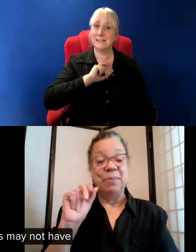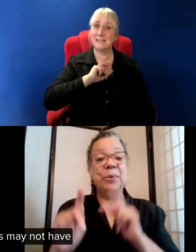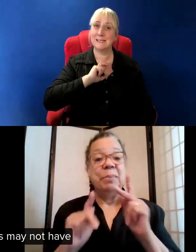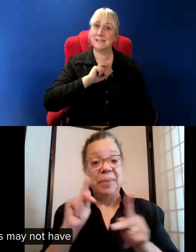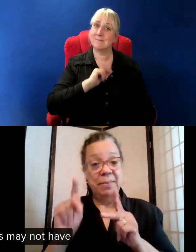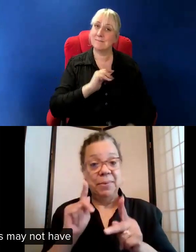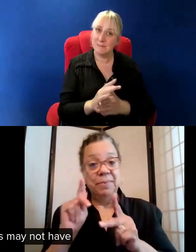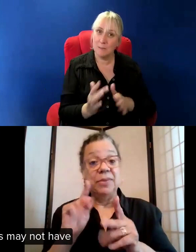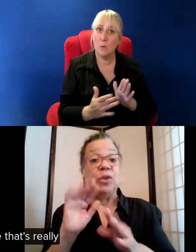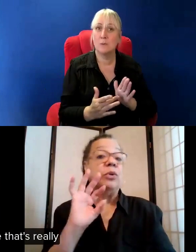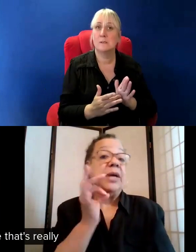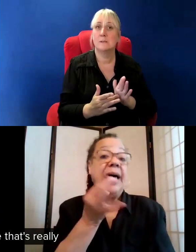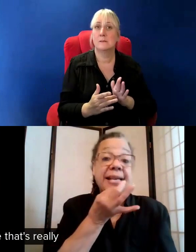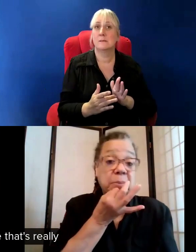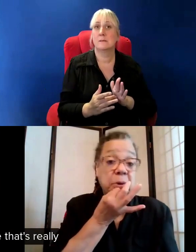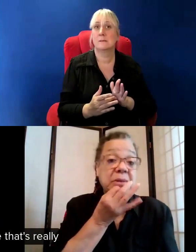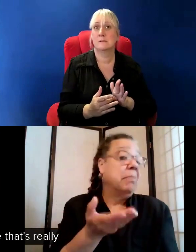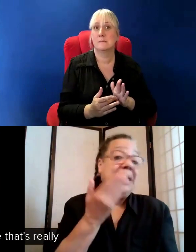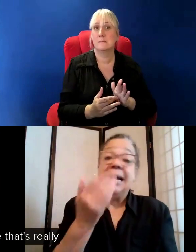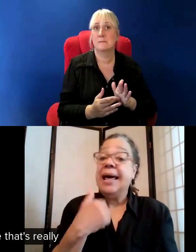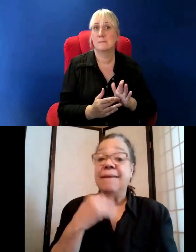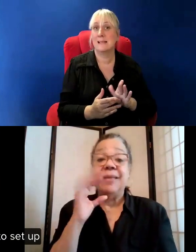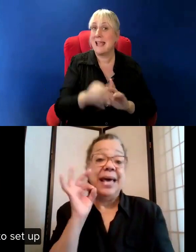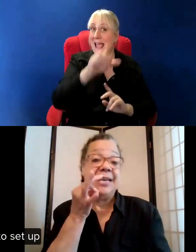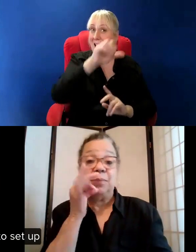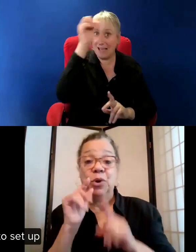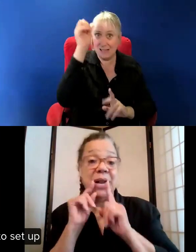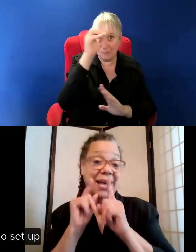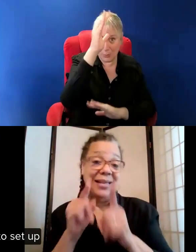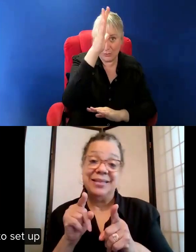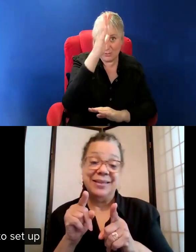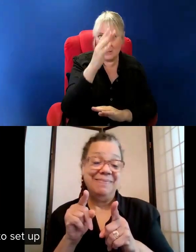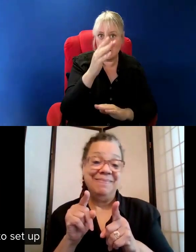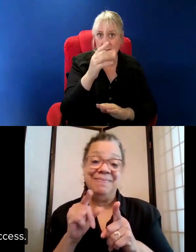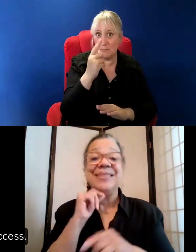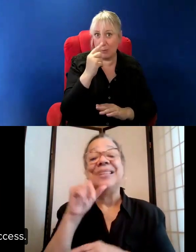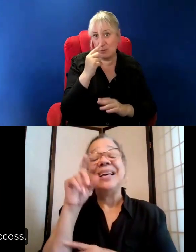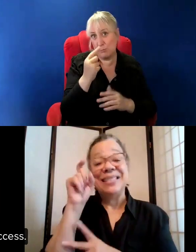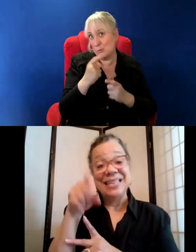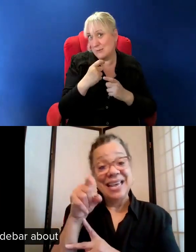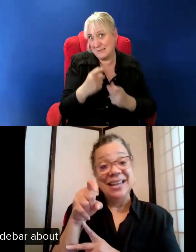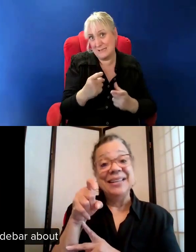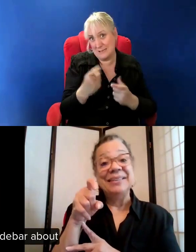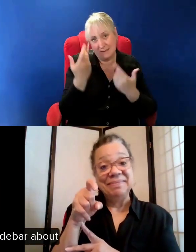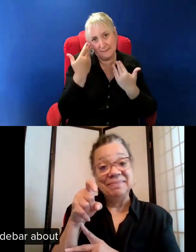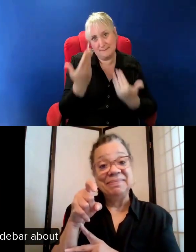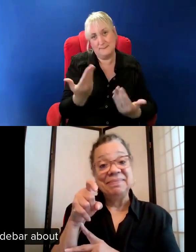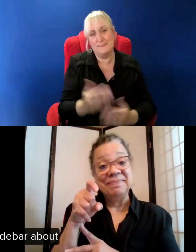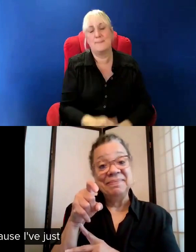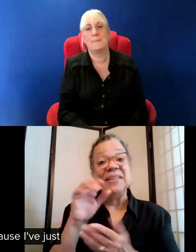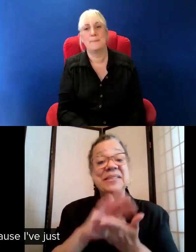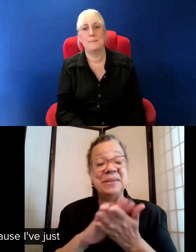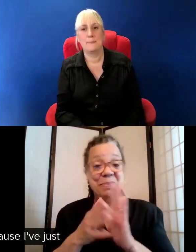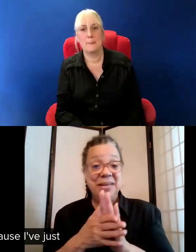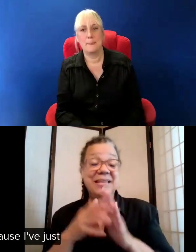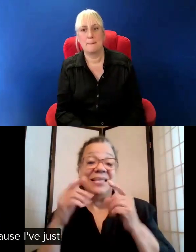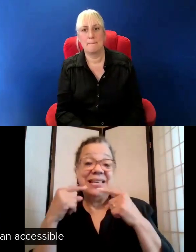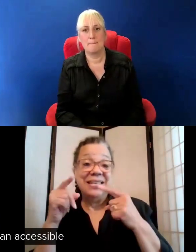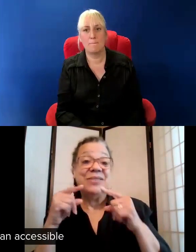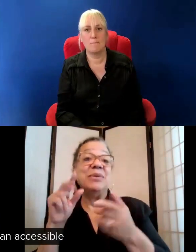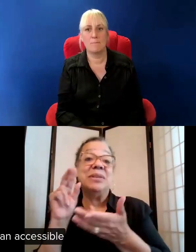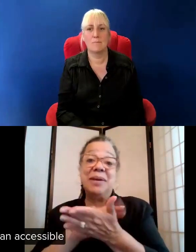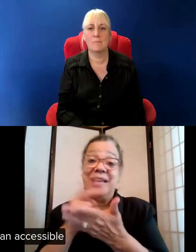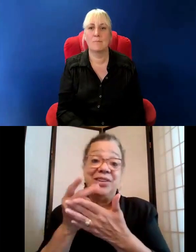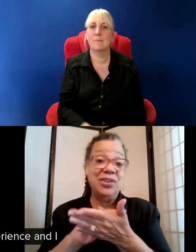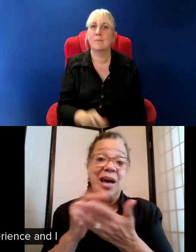who are experts may not have the expertise that's really needed to Yeah. set people up for success. And we should sidebar about kitchens, because I've just